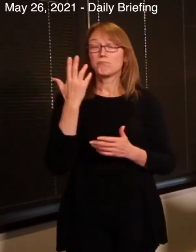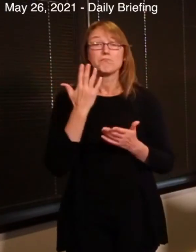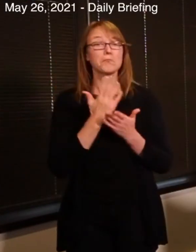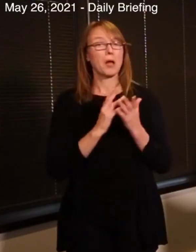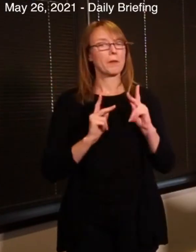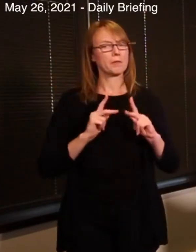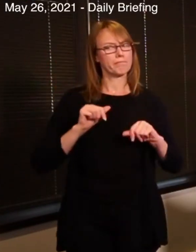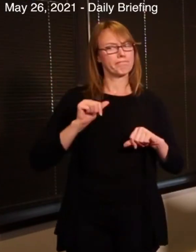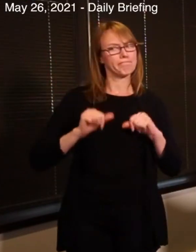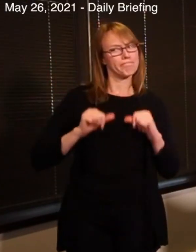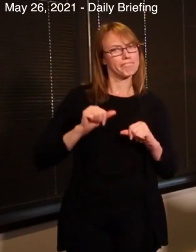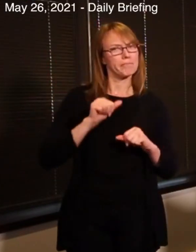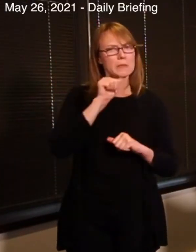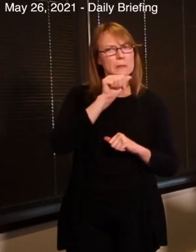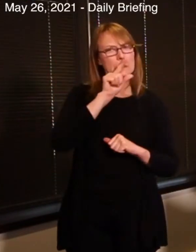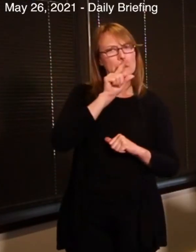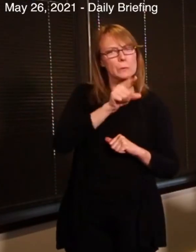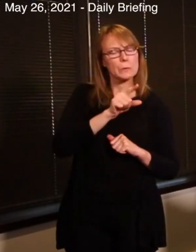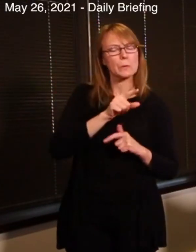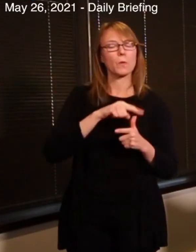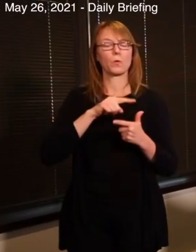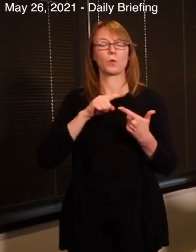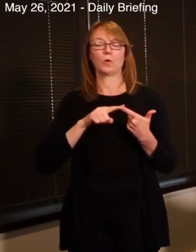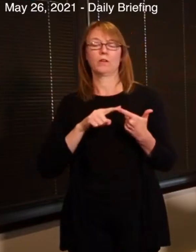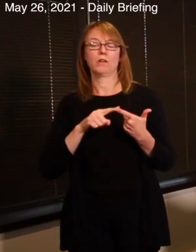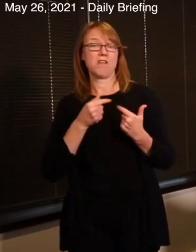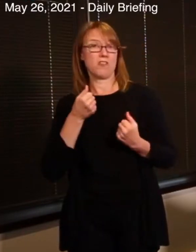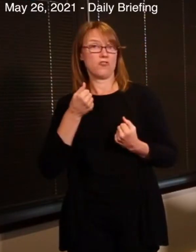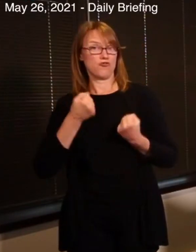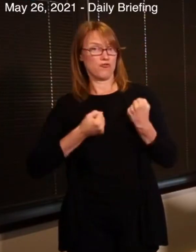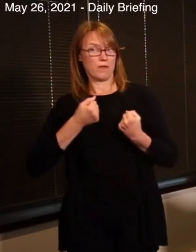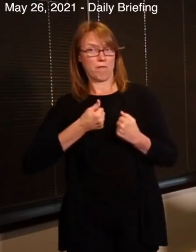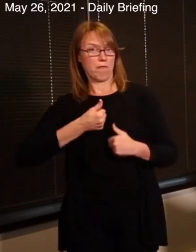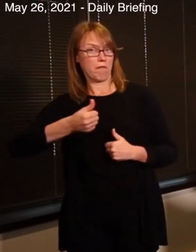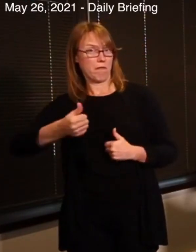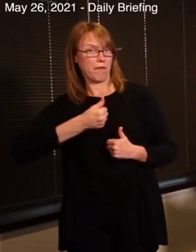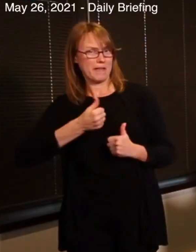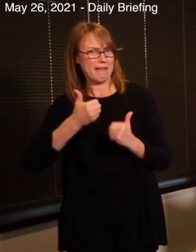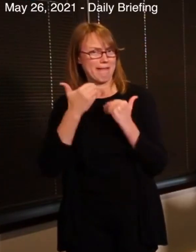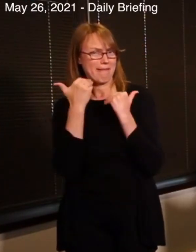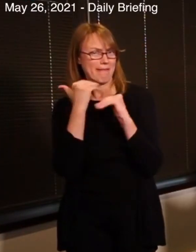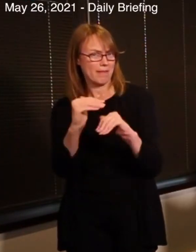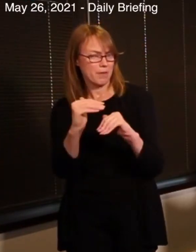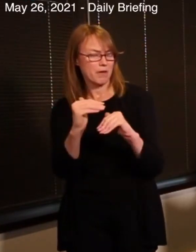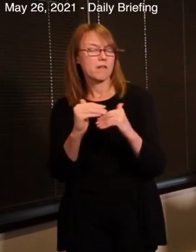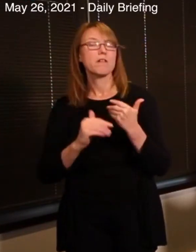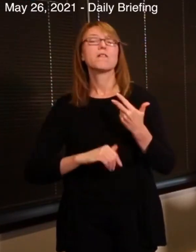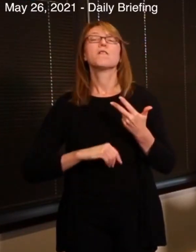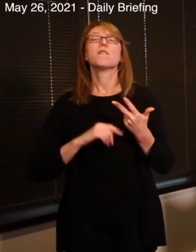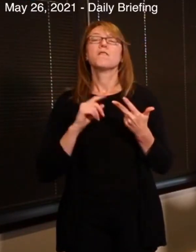or any of a number of things. So it is much more targeted with some of those